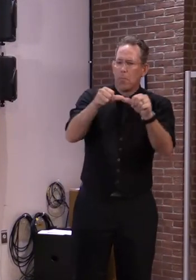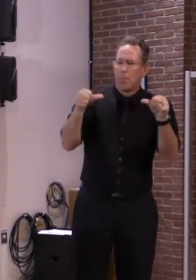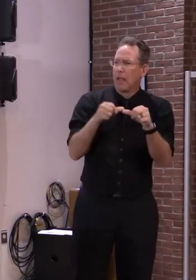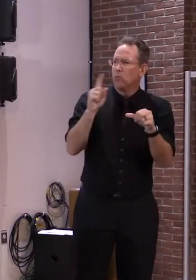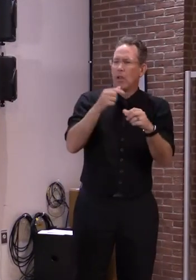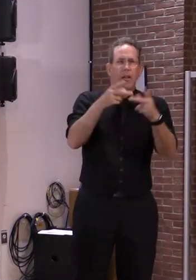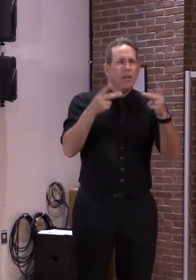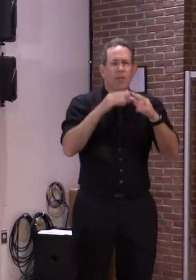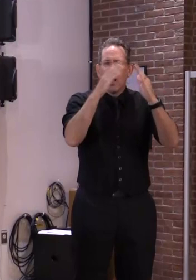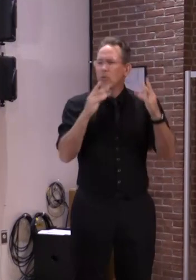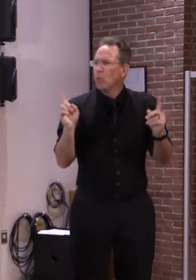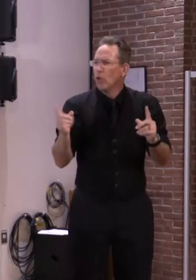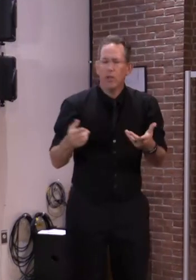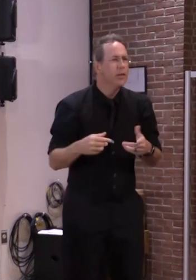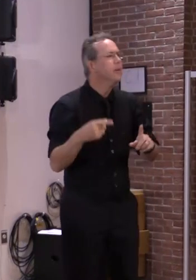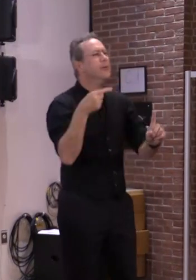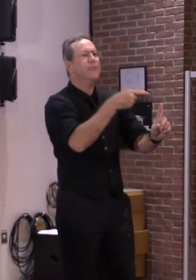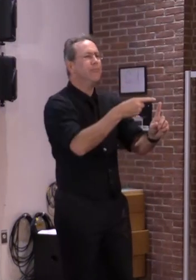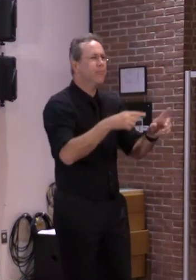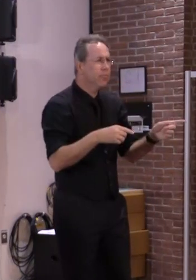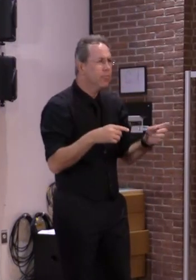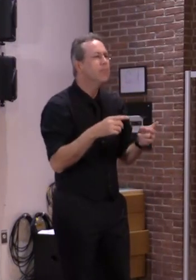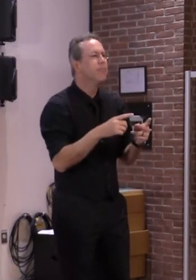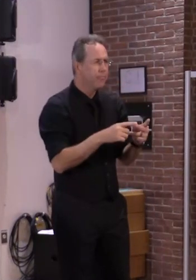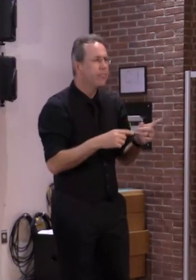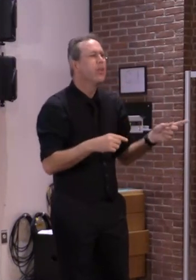during the pandemic because you didn't want people